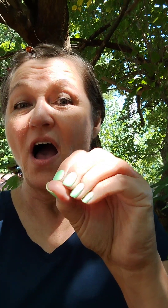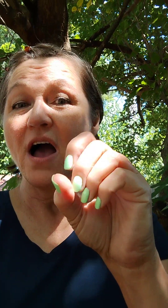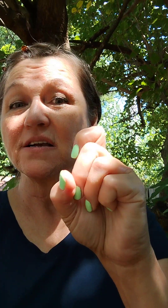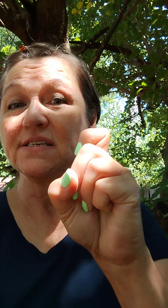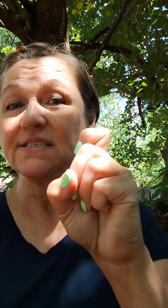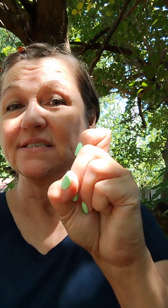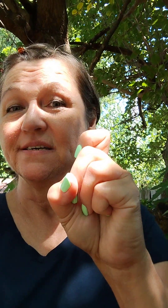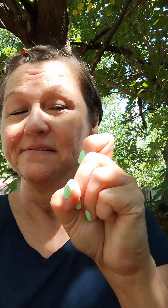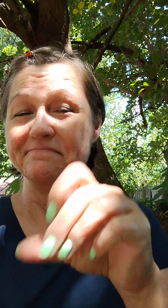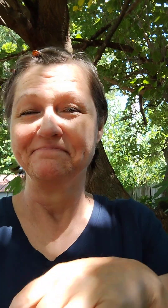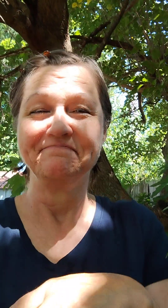fox,